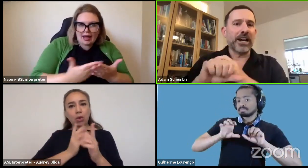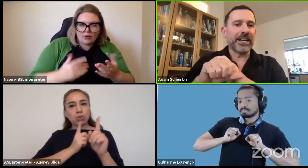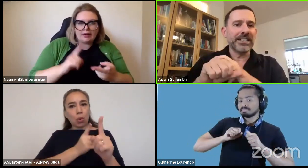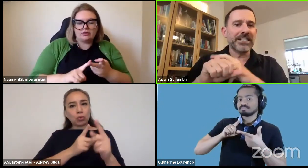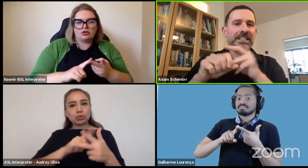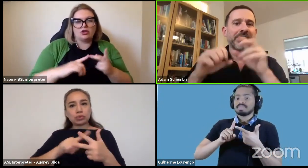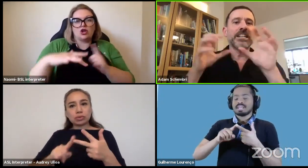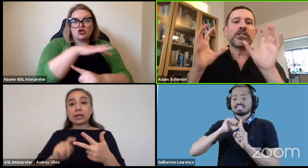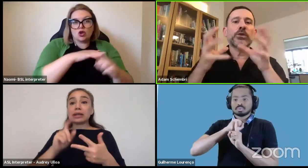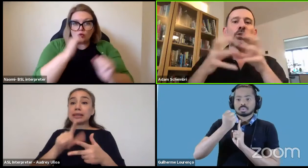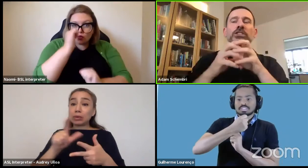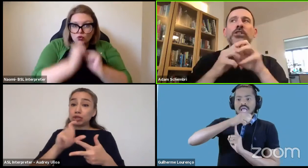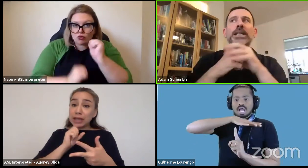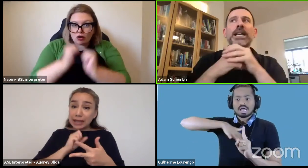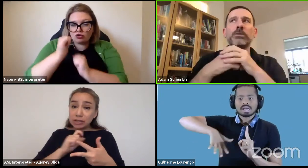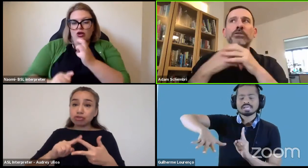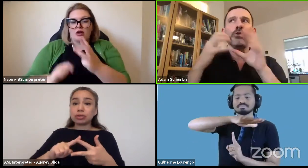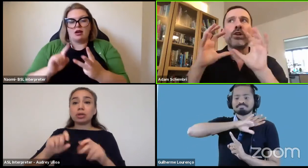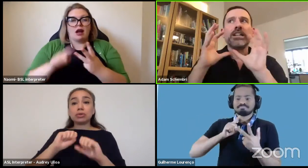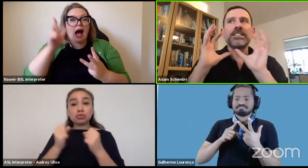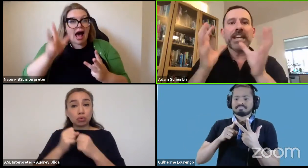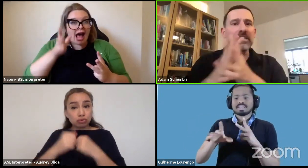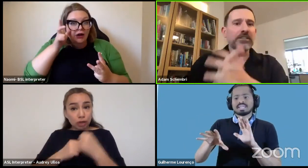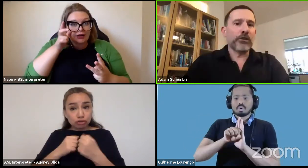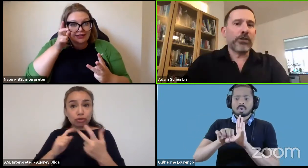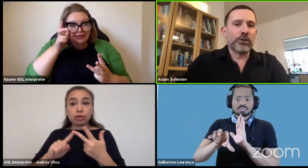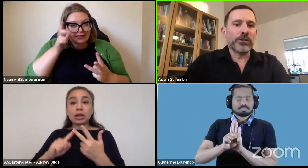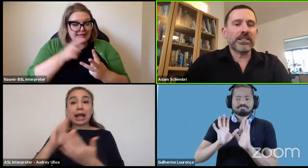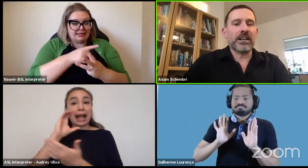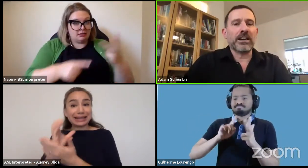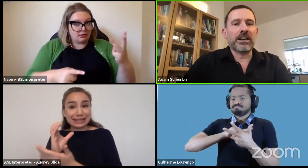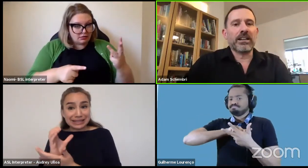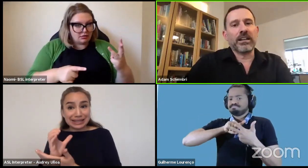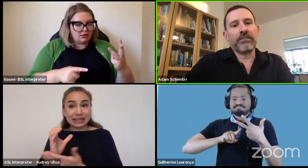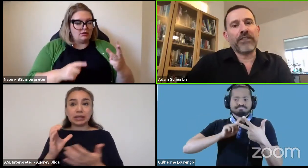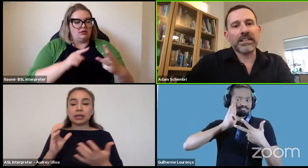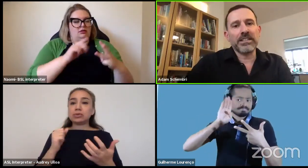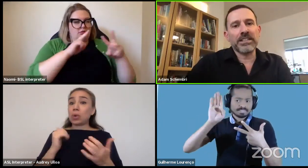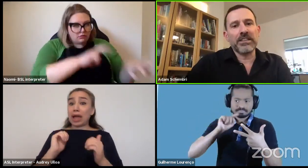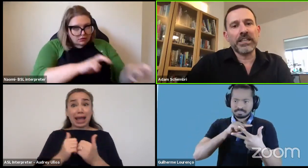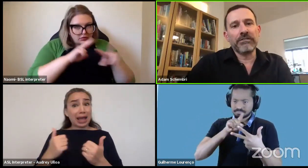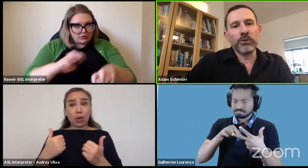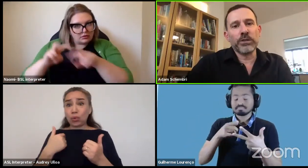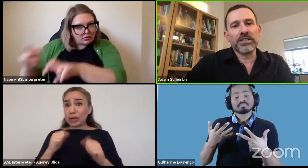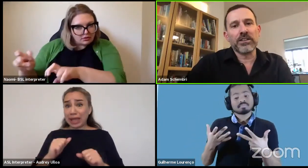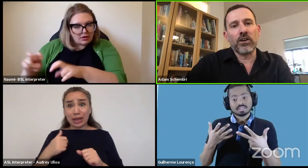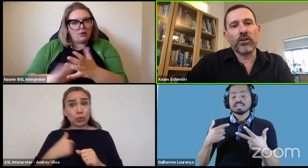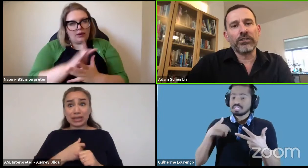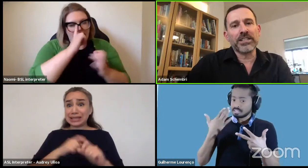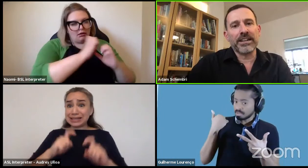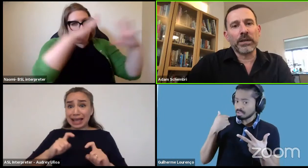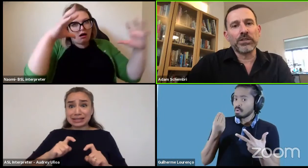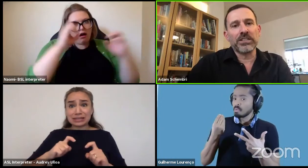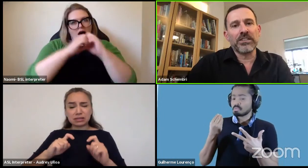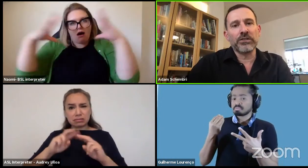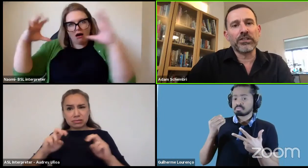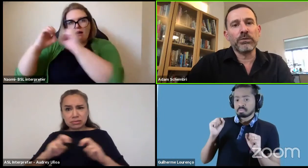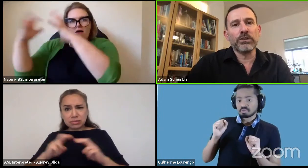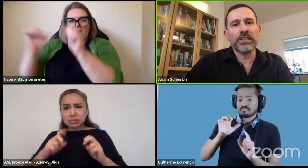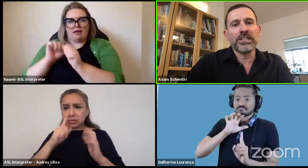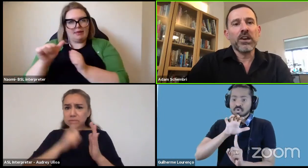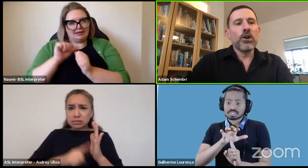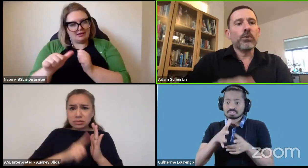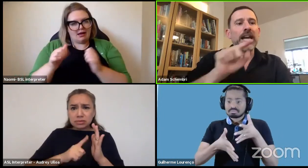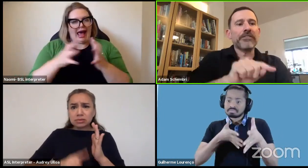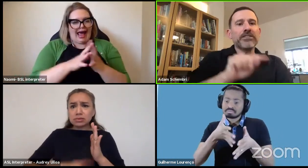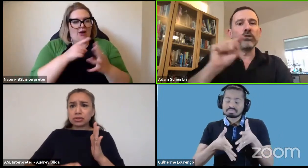of iconicity. So in order to be able to test for those factors and the influence on the sign languages in those